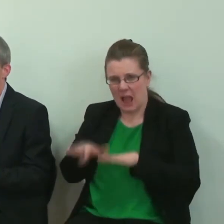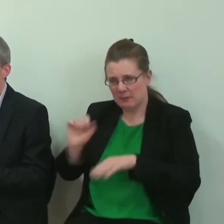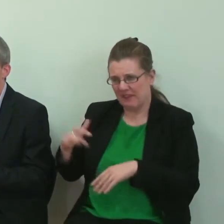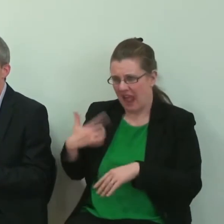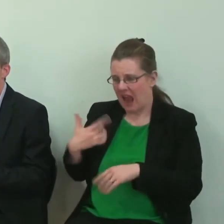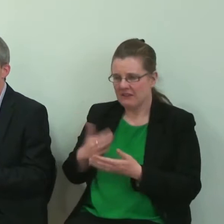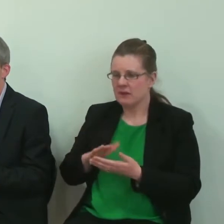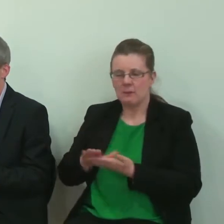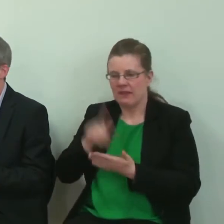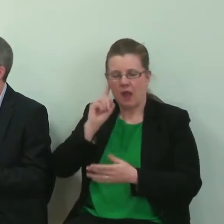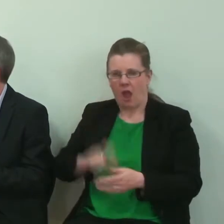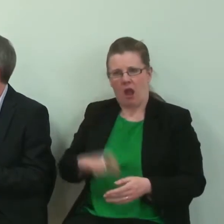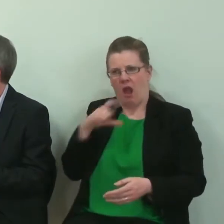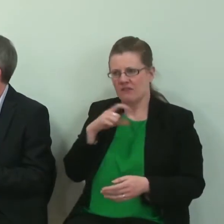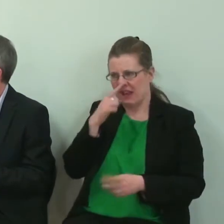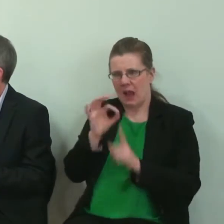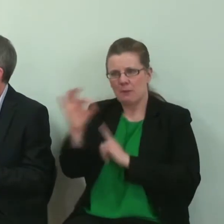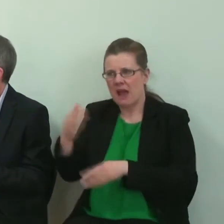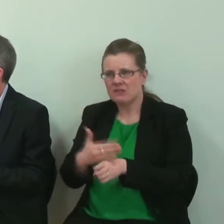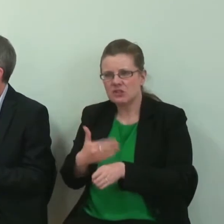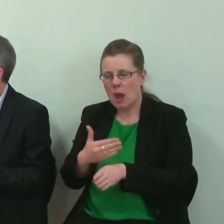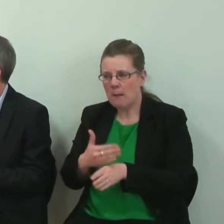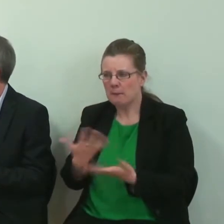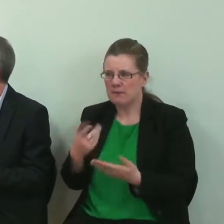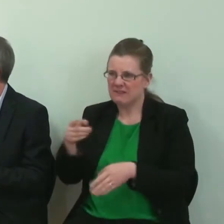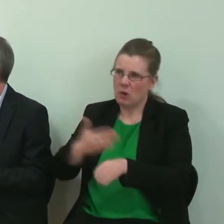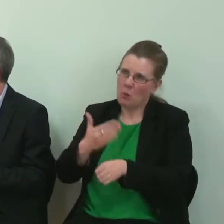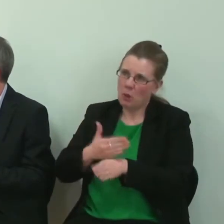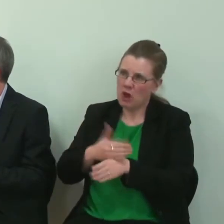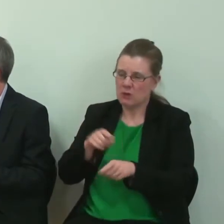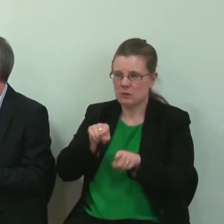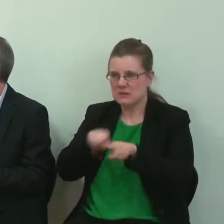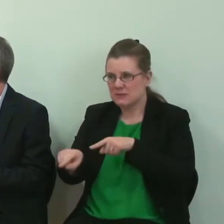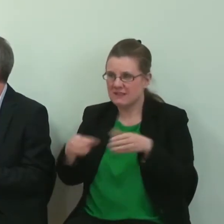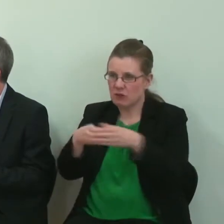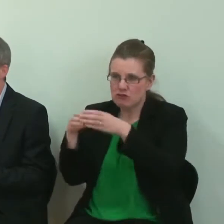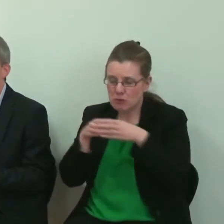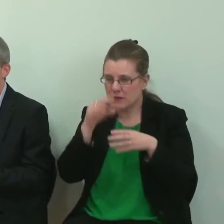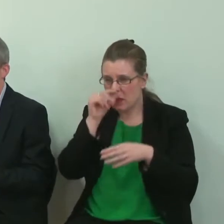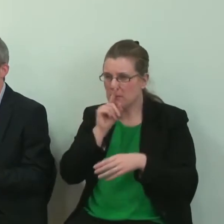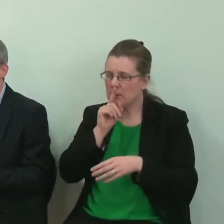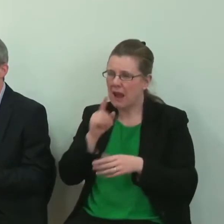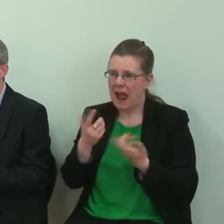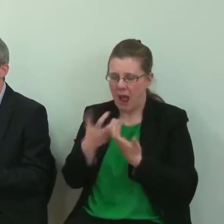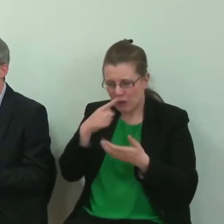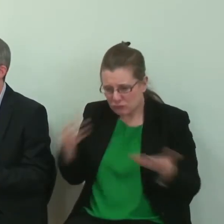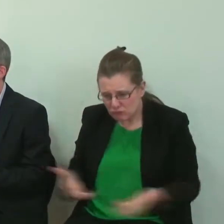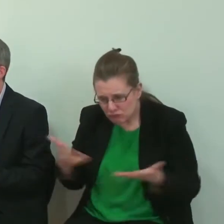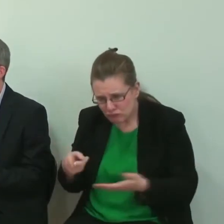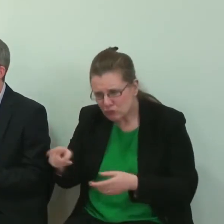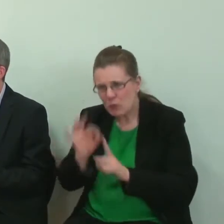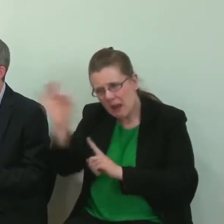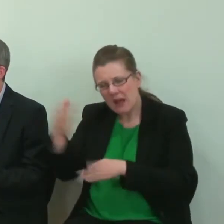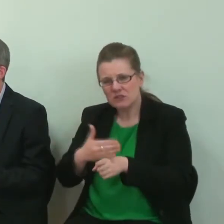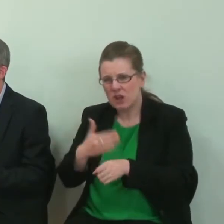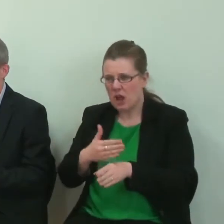them feel confident to apply for a job. So if you're working with particular groups of young people, what can you do to encourage them? Right. What would you say to a